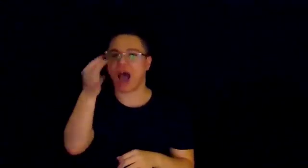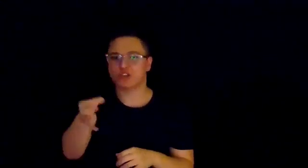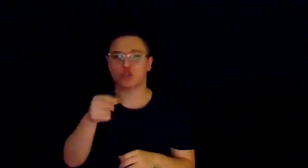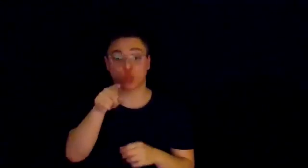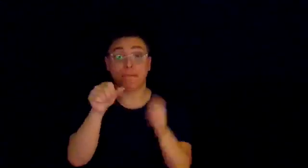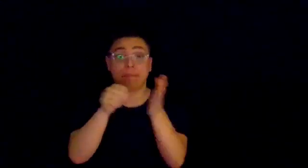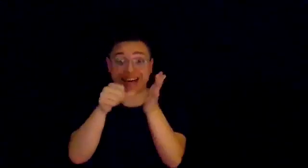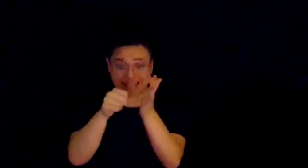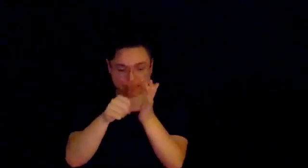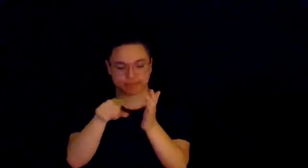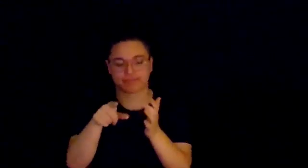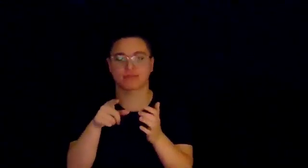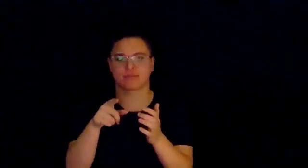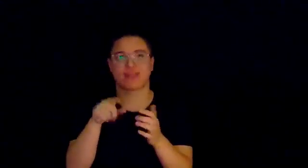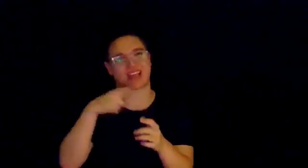questions,